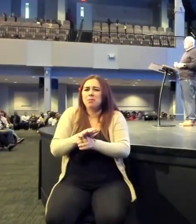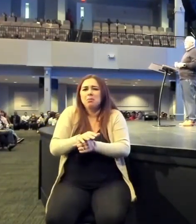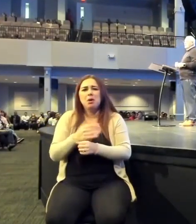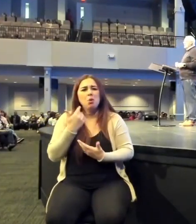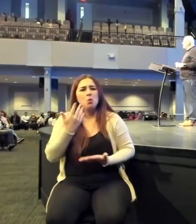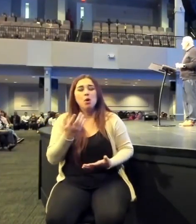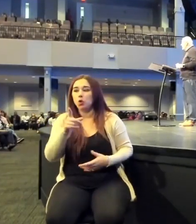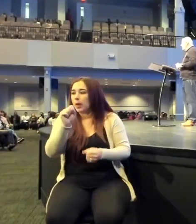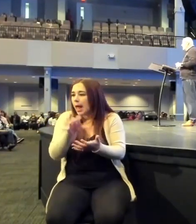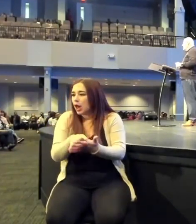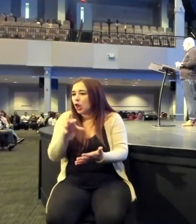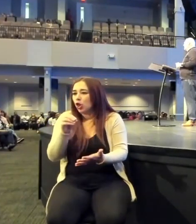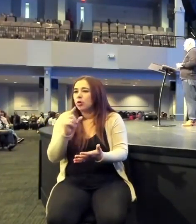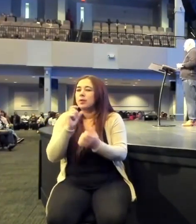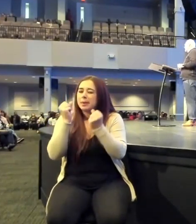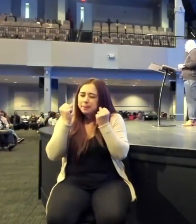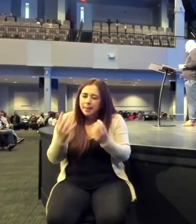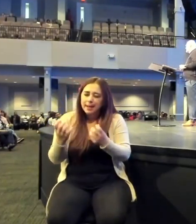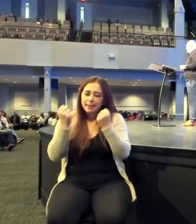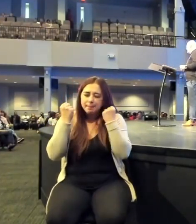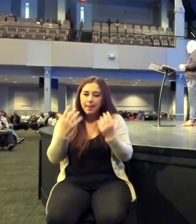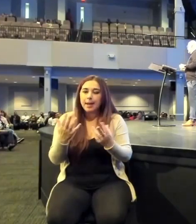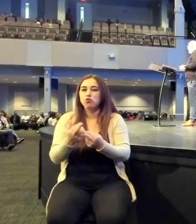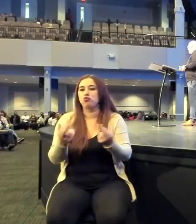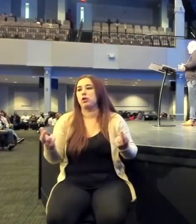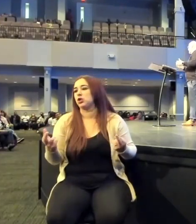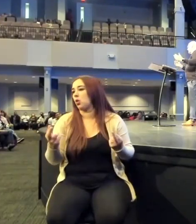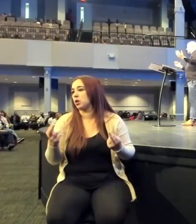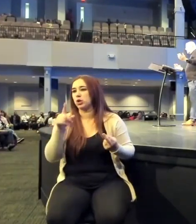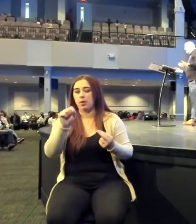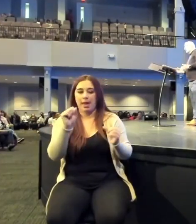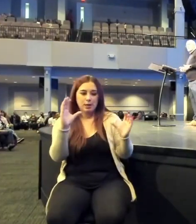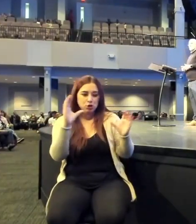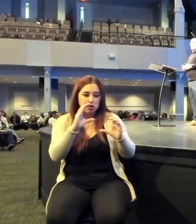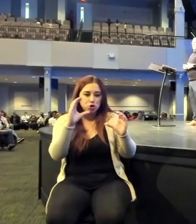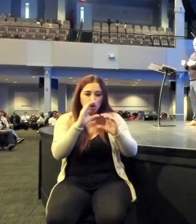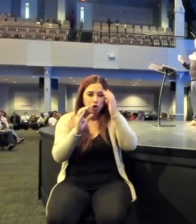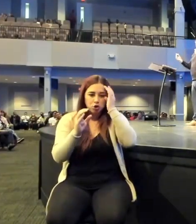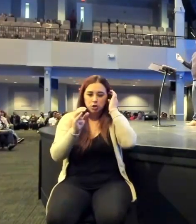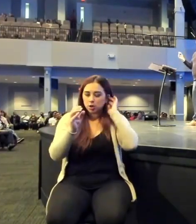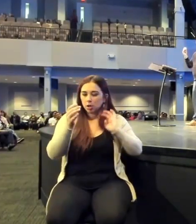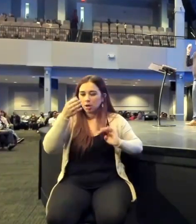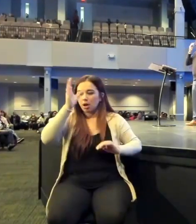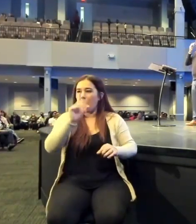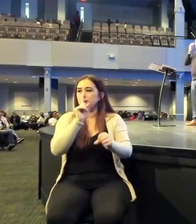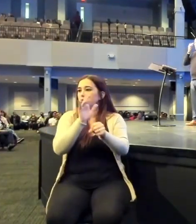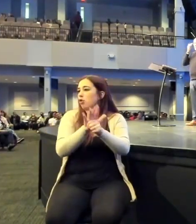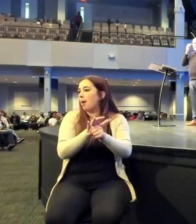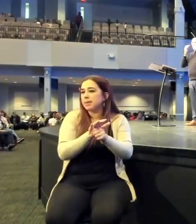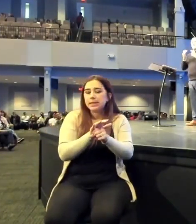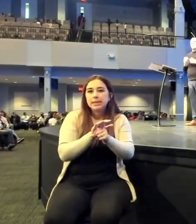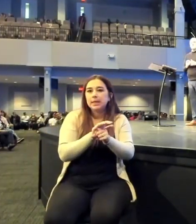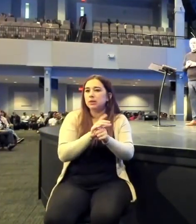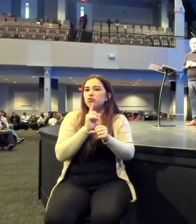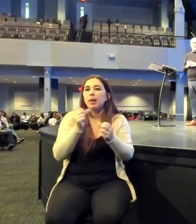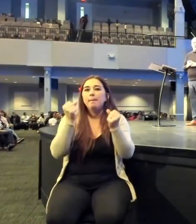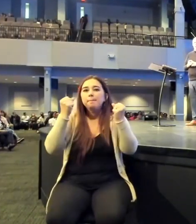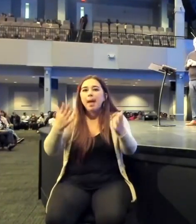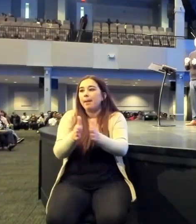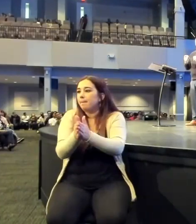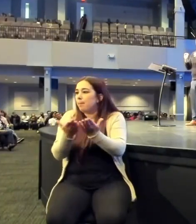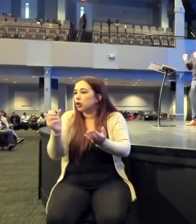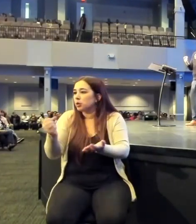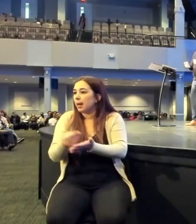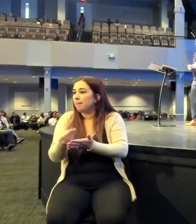them. There are many, many great resources. You can just search the concept of the promises of God. There are many great books that you can